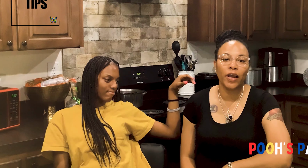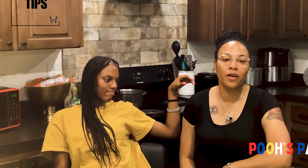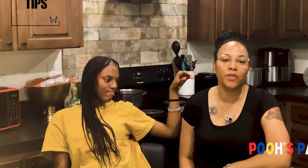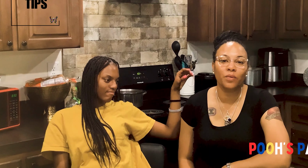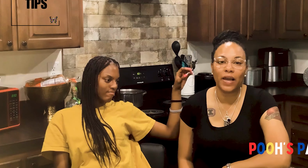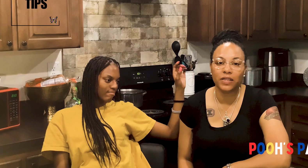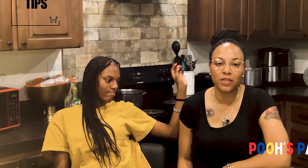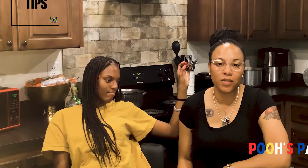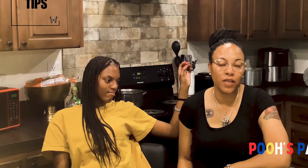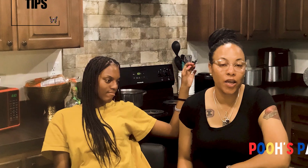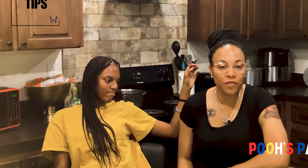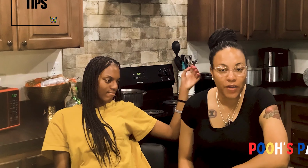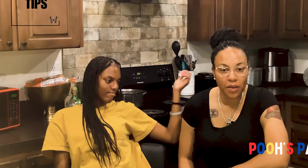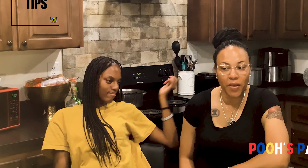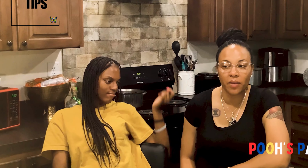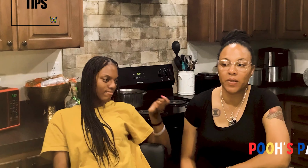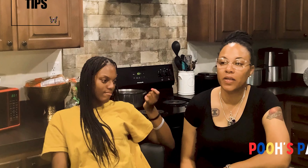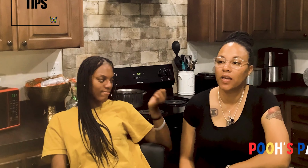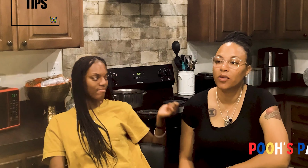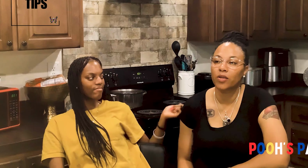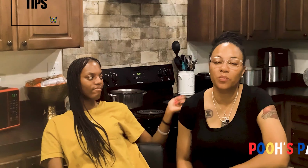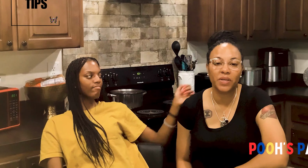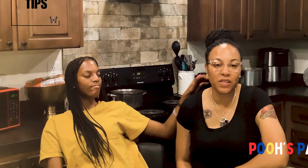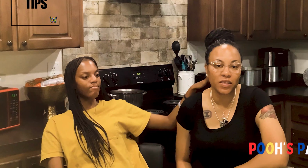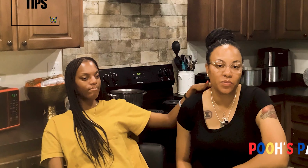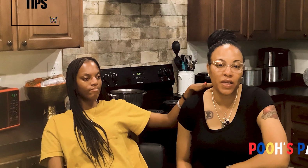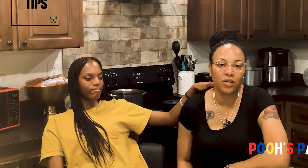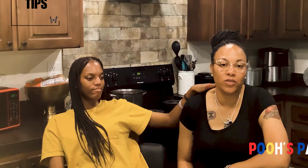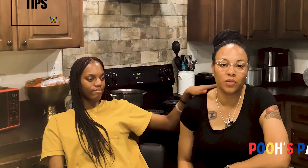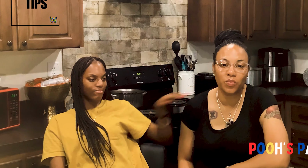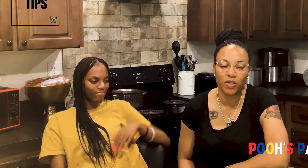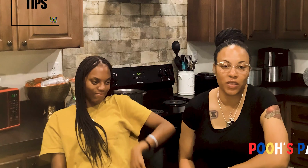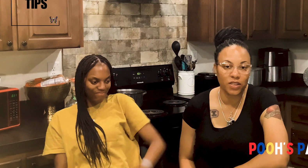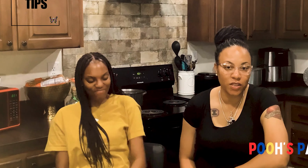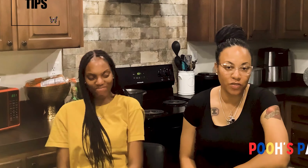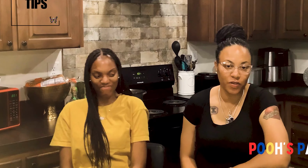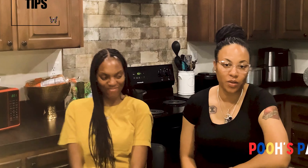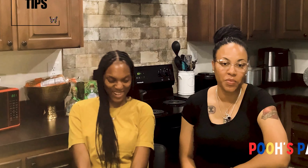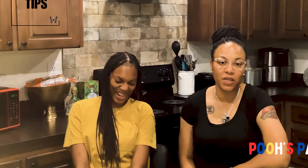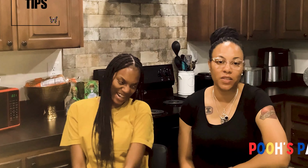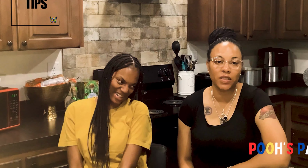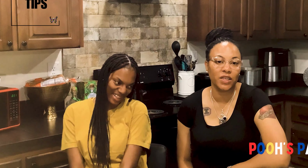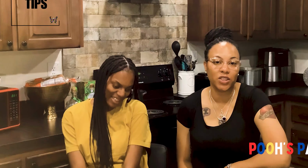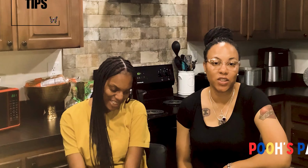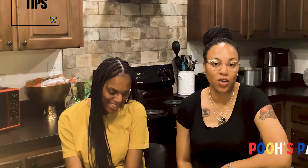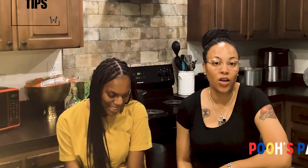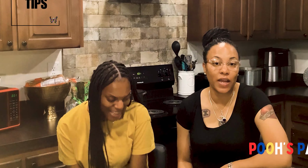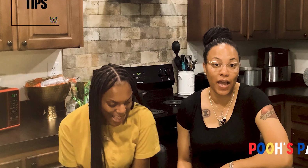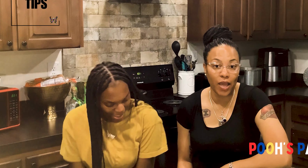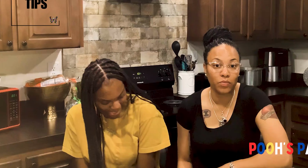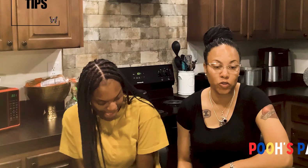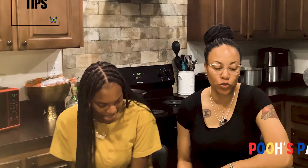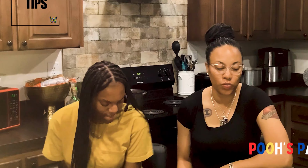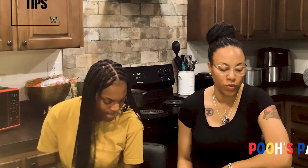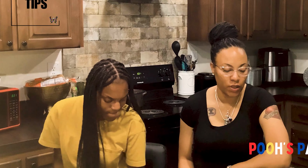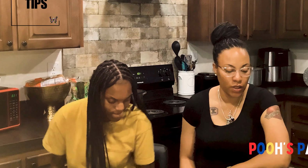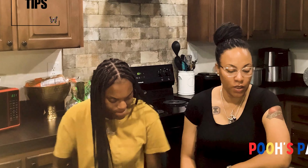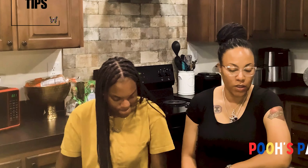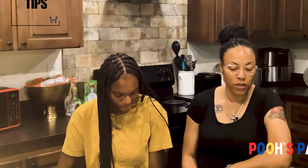have the right to care for that baby, to handle their business, make those important decisions for them because they just are not able to. So